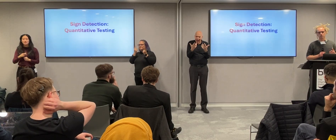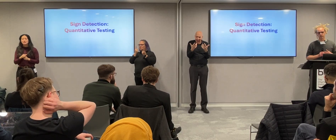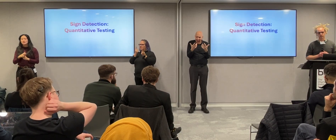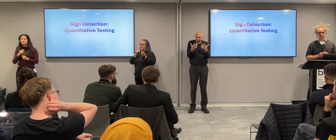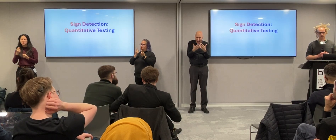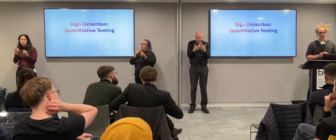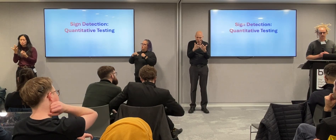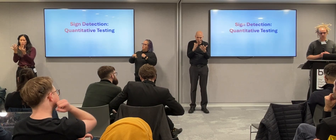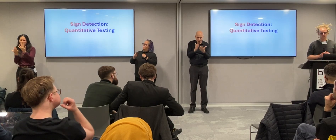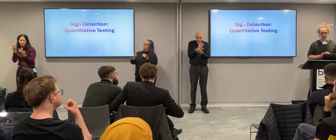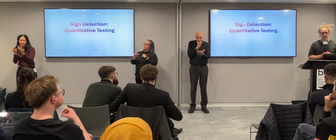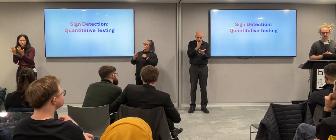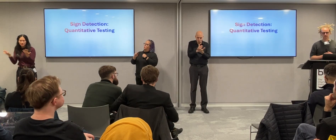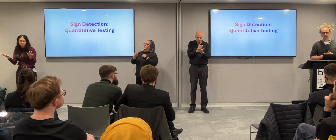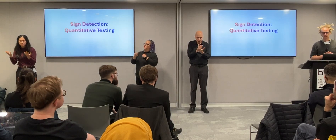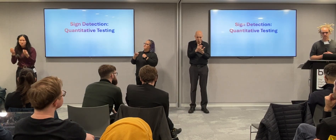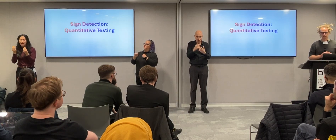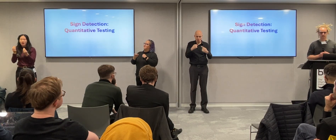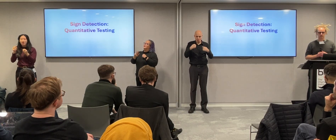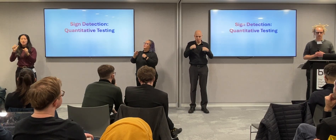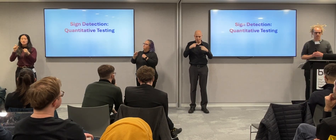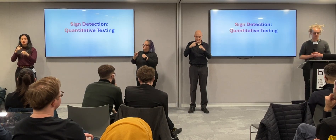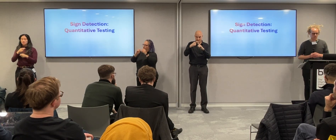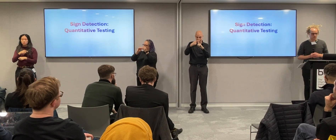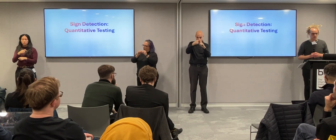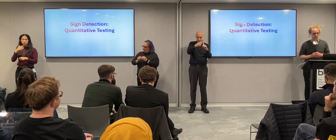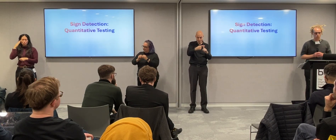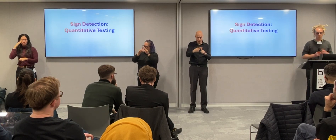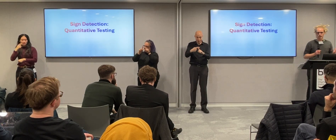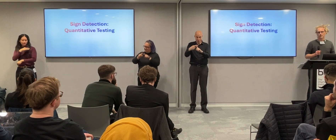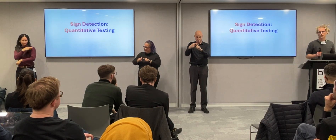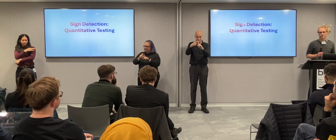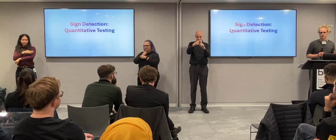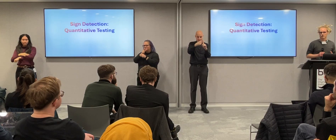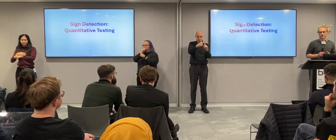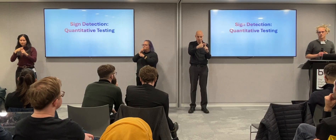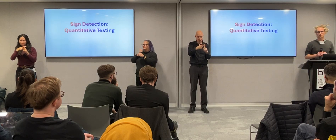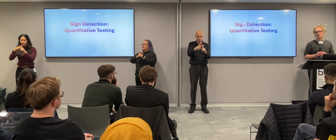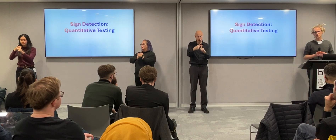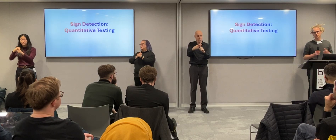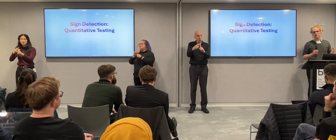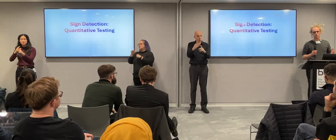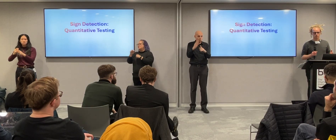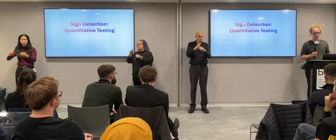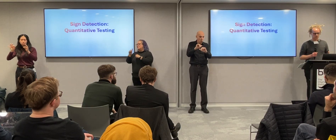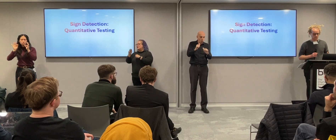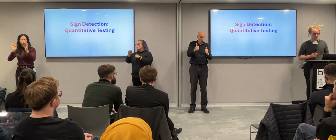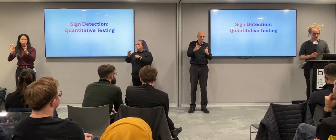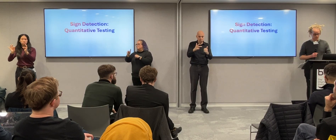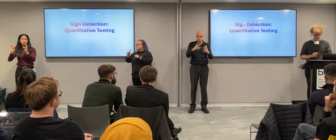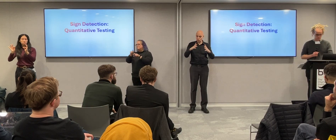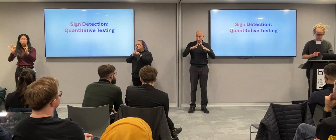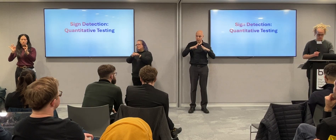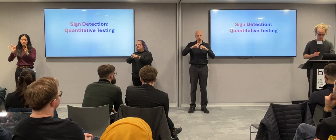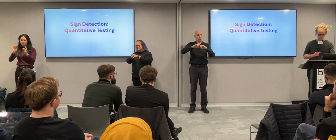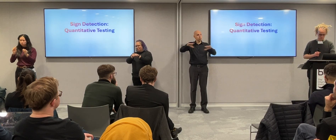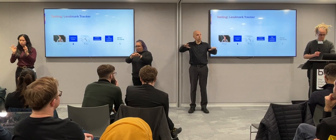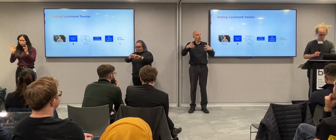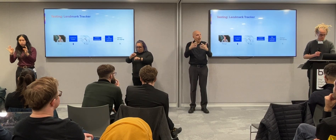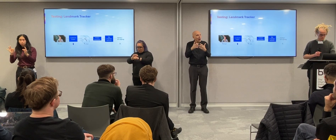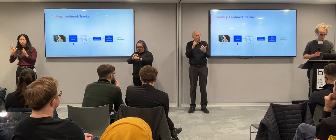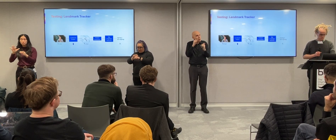make sure that our landmark tracker is working and is ready to be released.